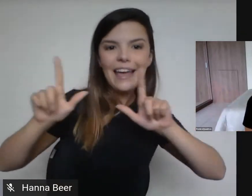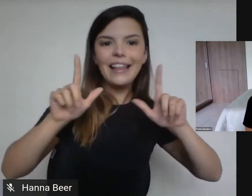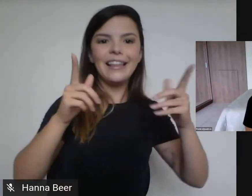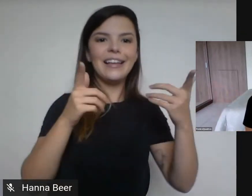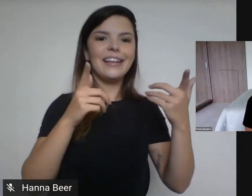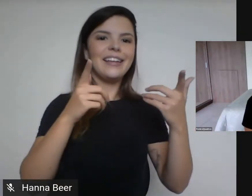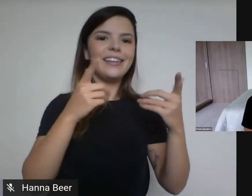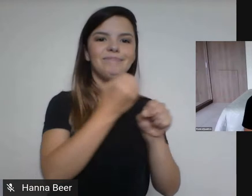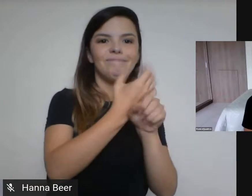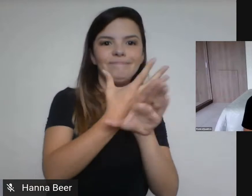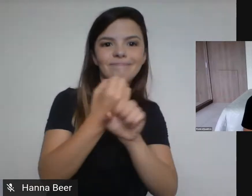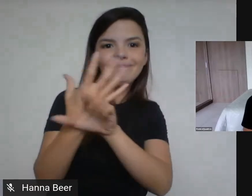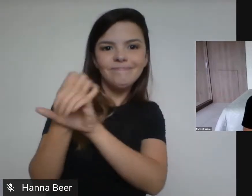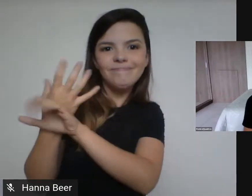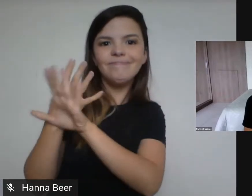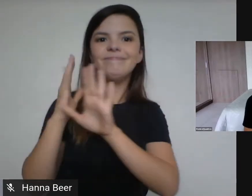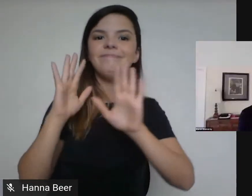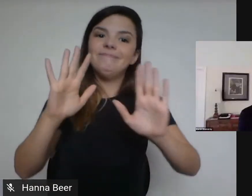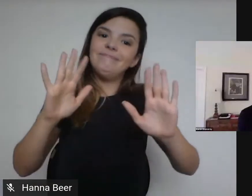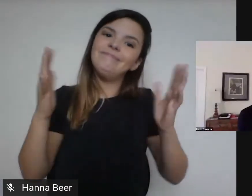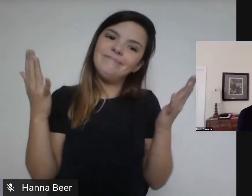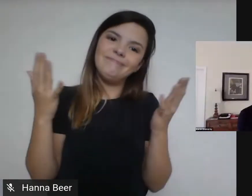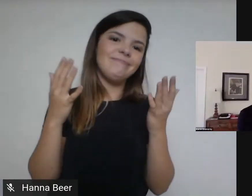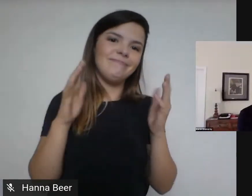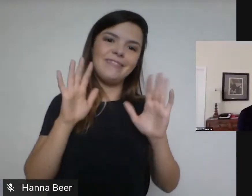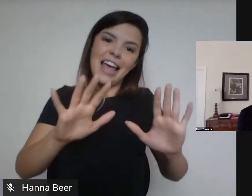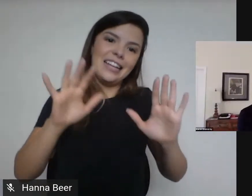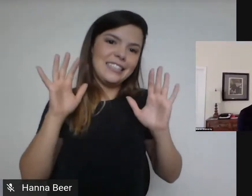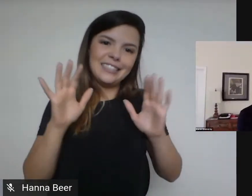have everybody happy. Yeah, it's not